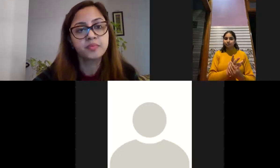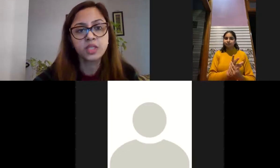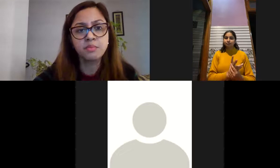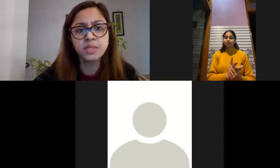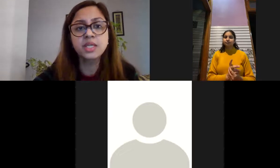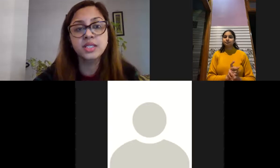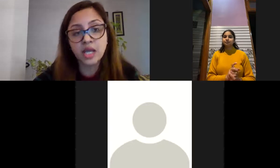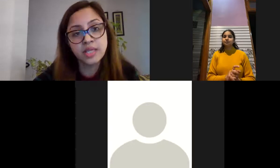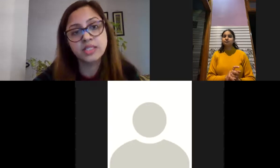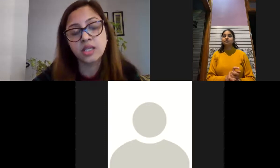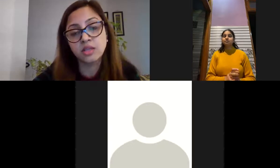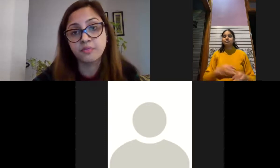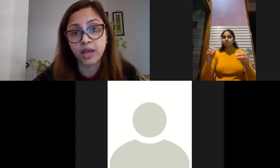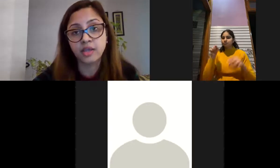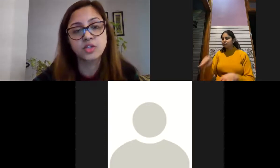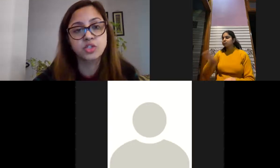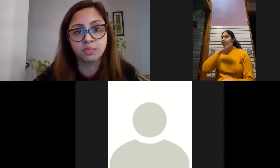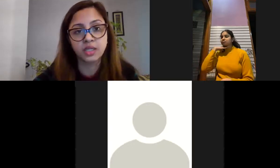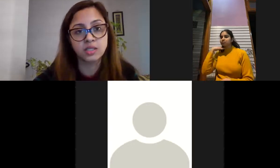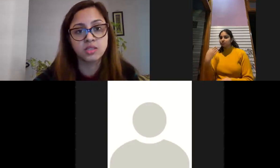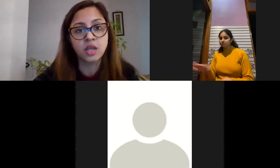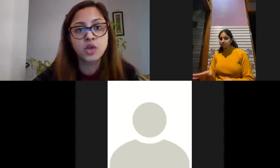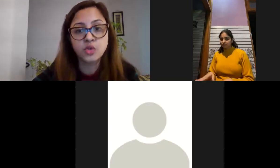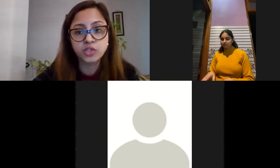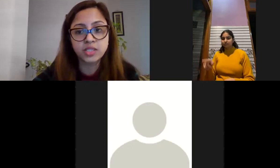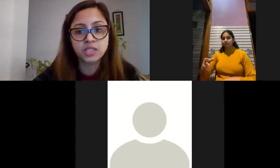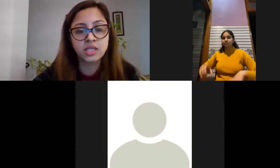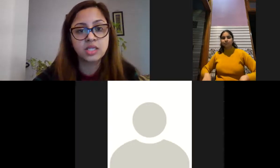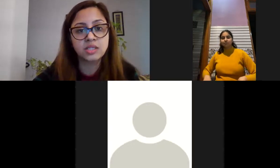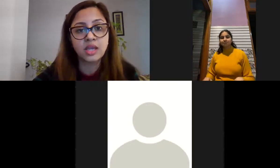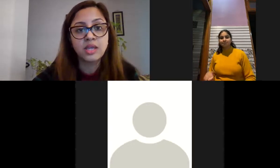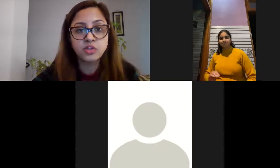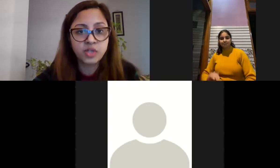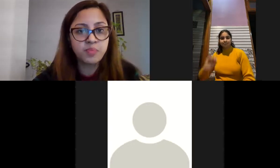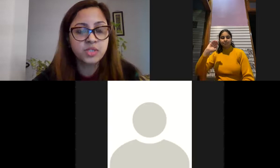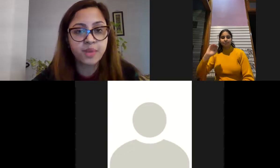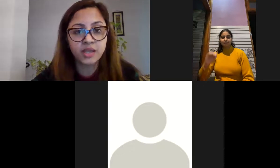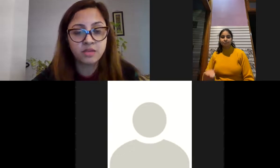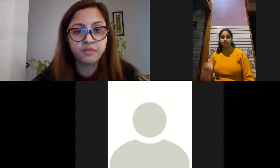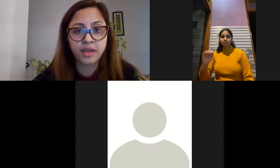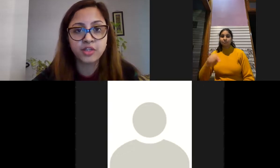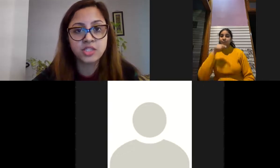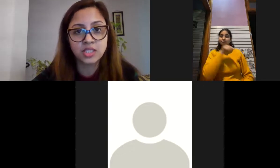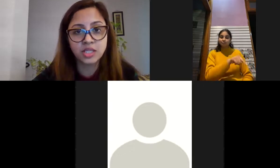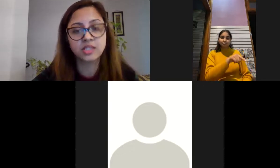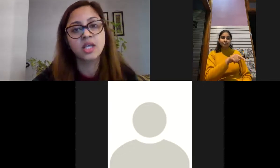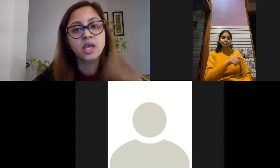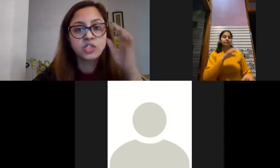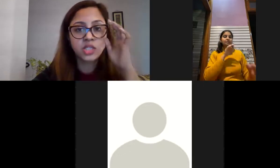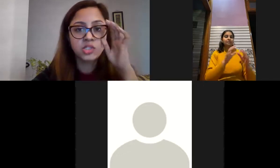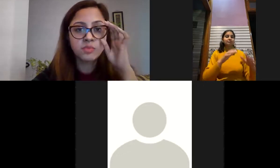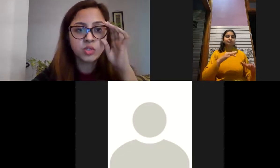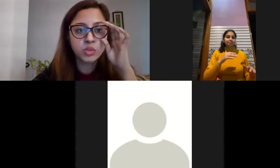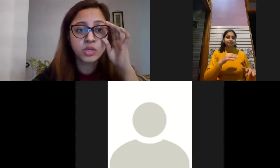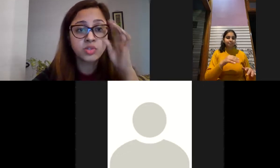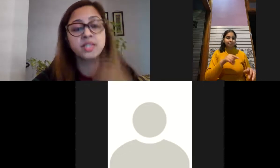him. Bertha dies in the fire she begins. Rochester is crippled by the fire she sets.